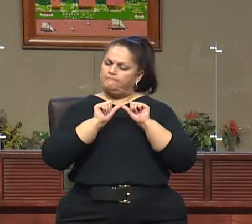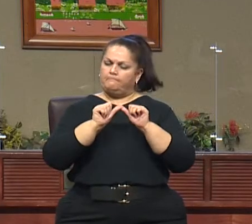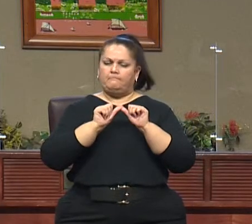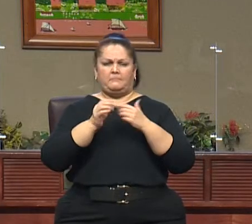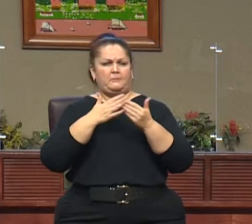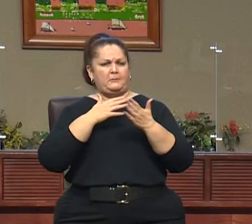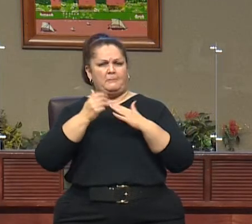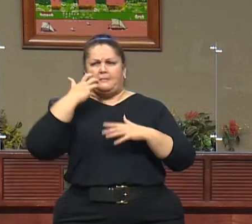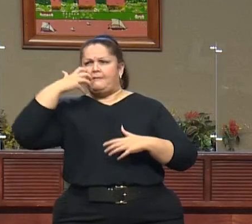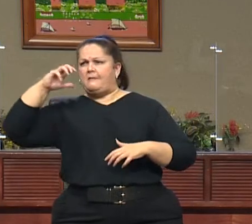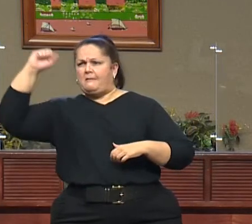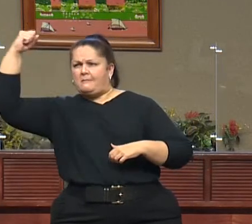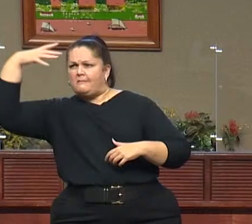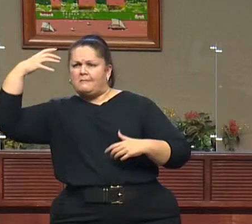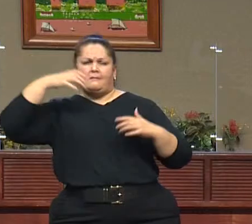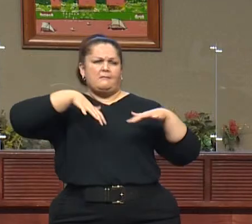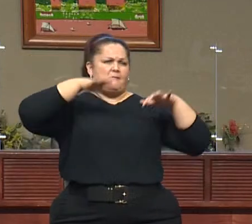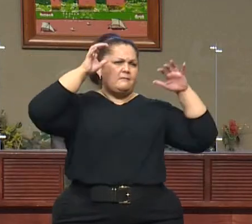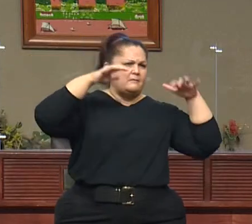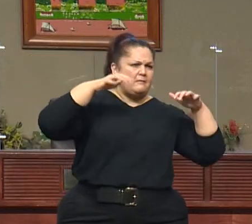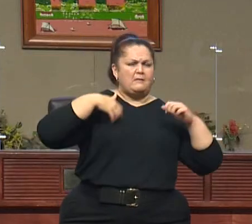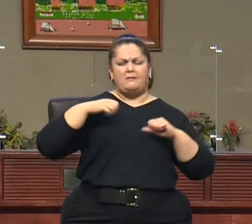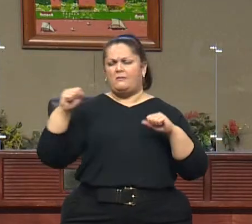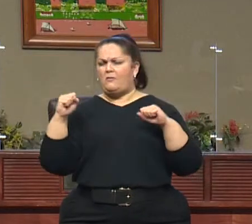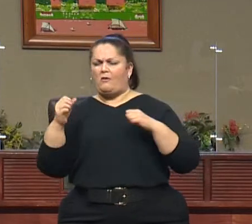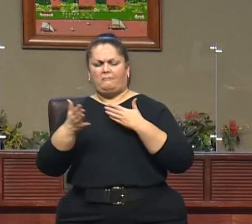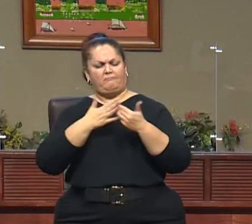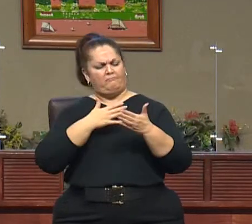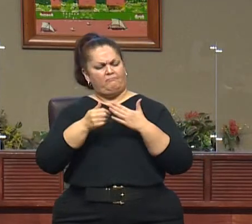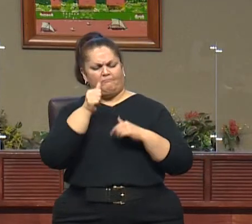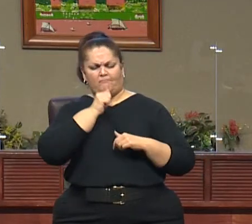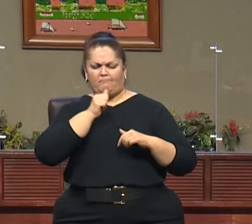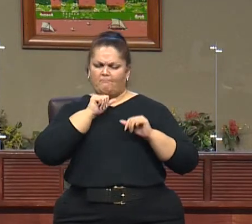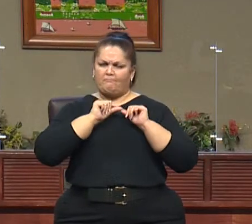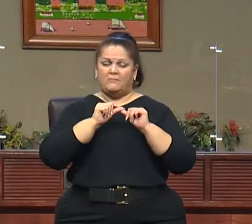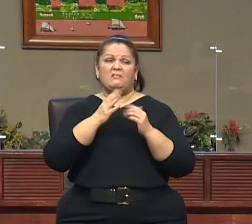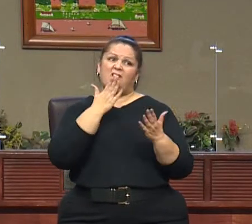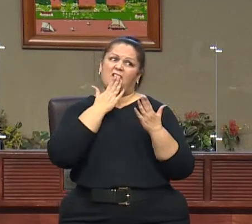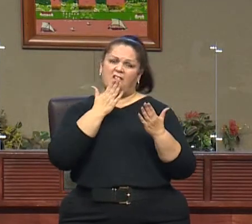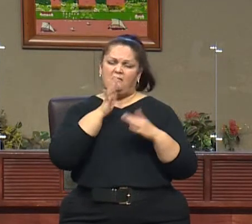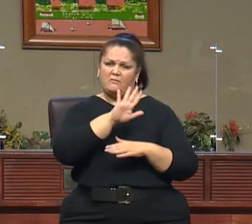the rain, the cold, etc. So we do appreciate their efforts.